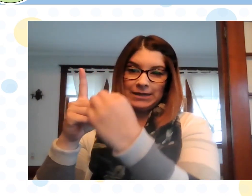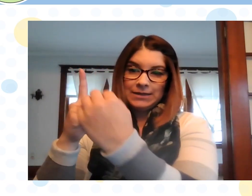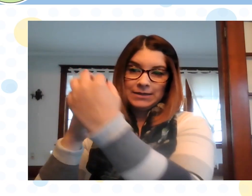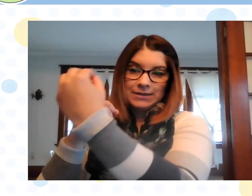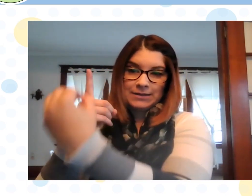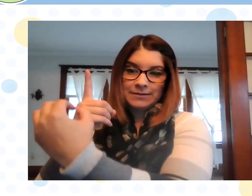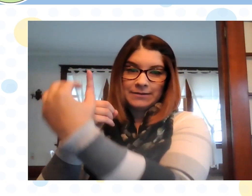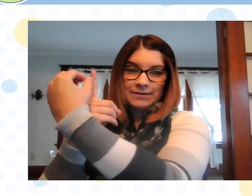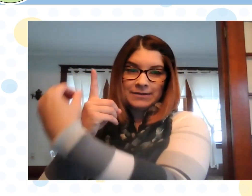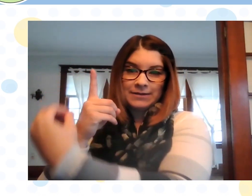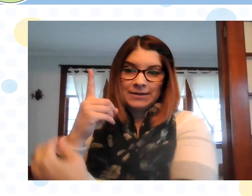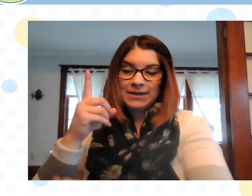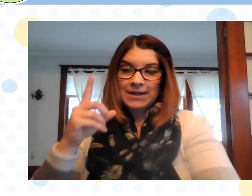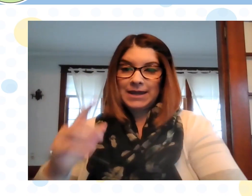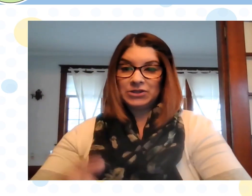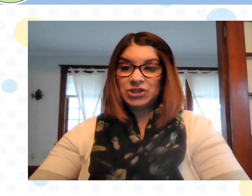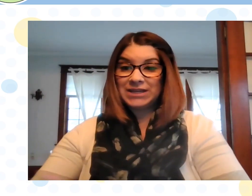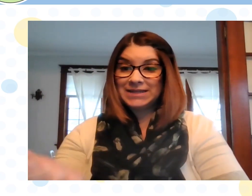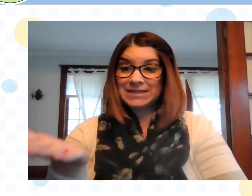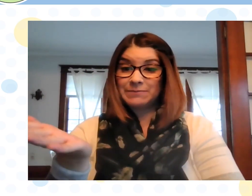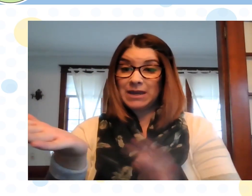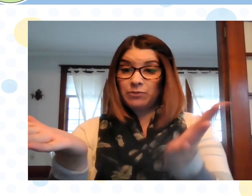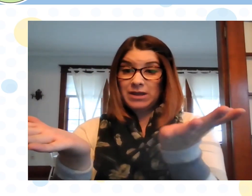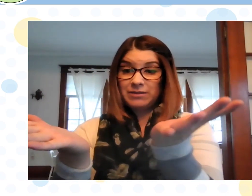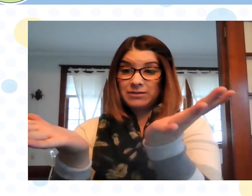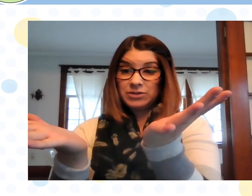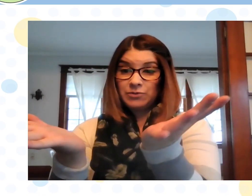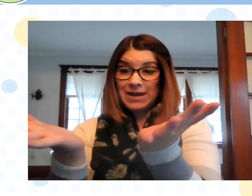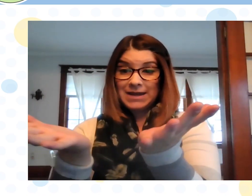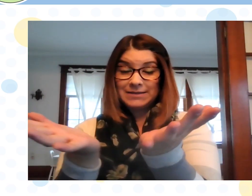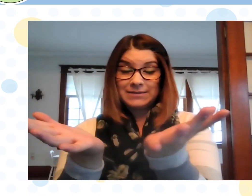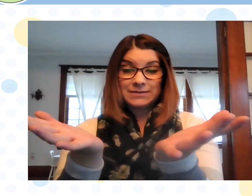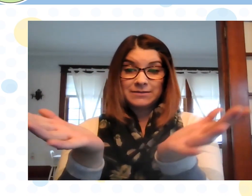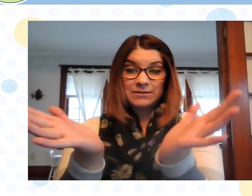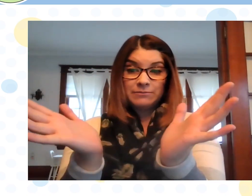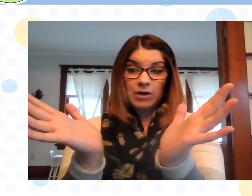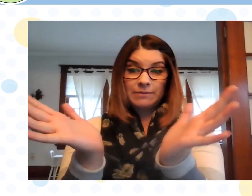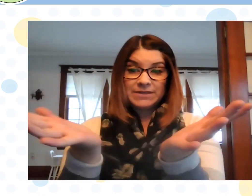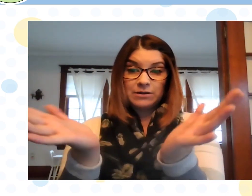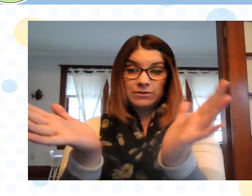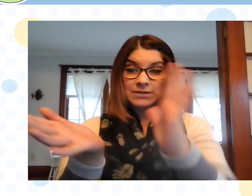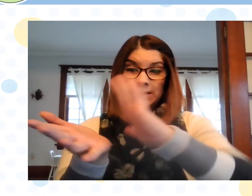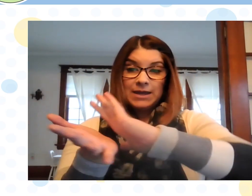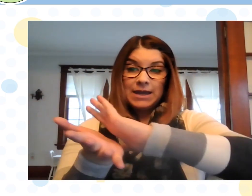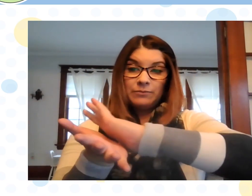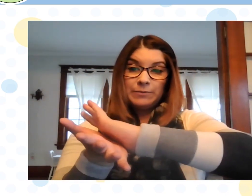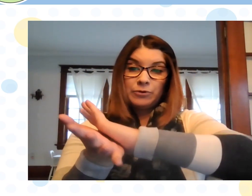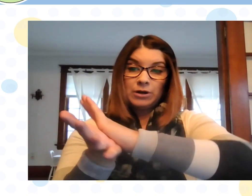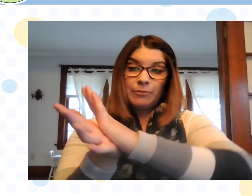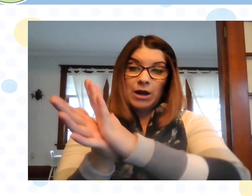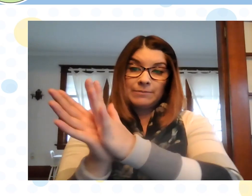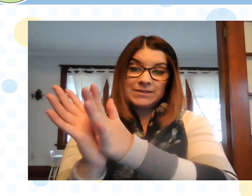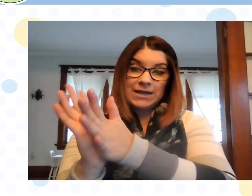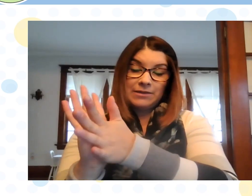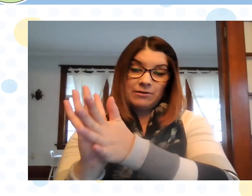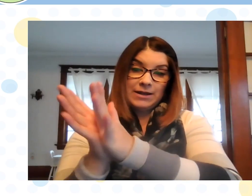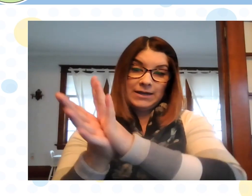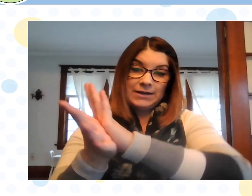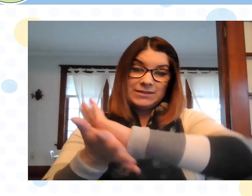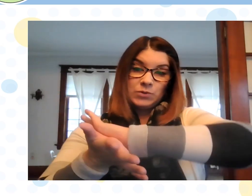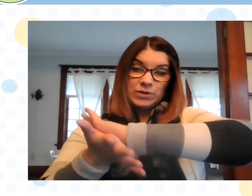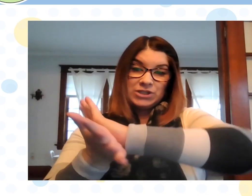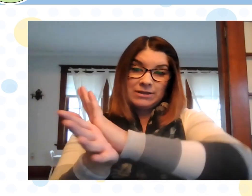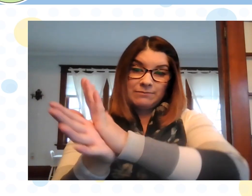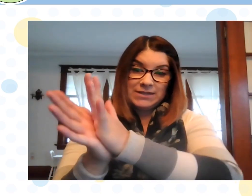banana. And cheese is made with two hands, palms out, and we put our palms together and